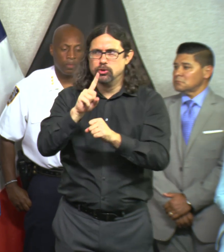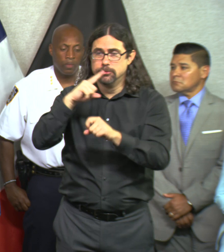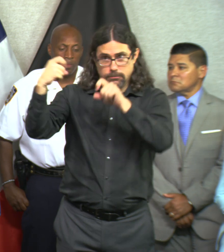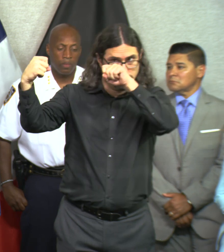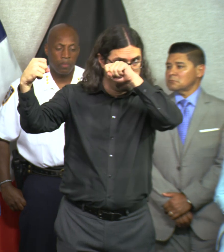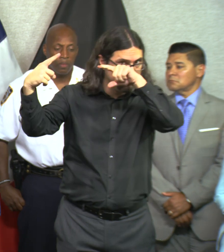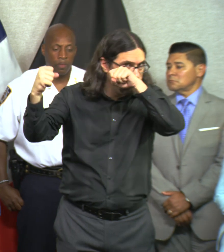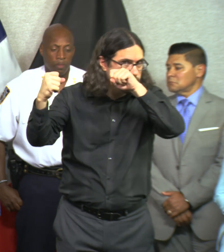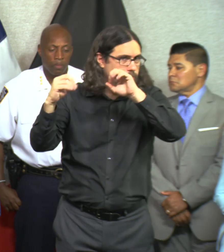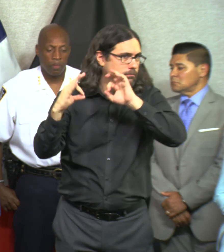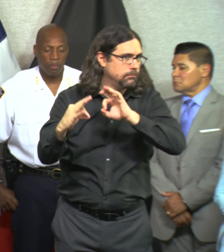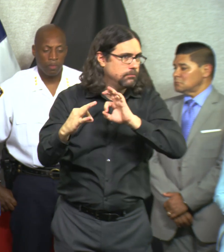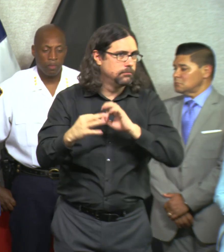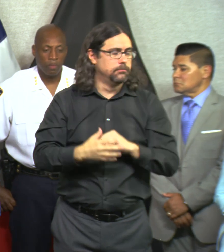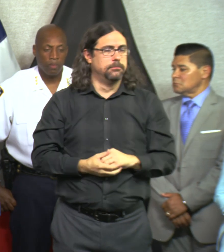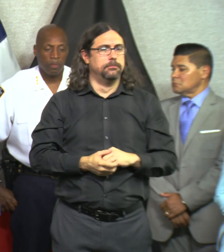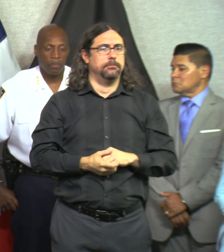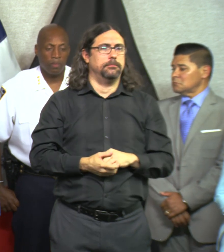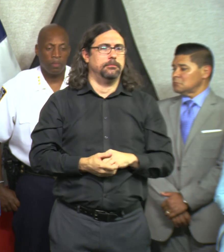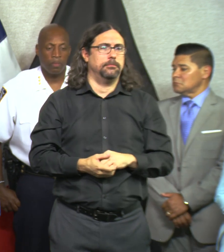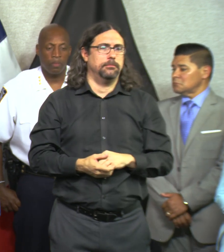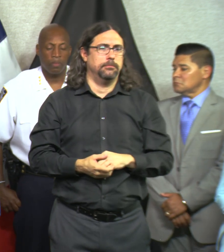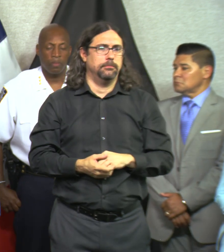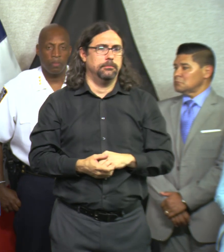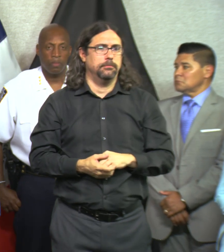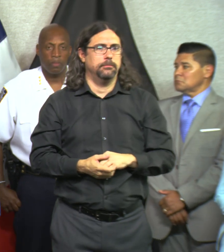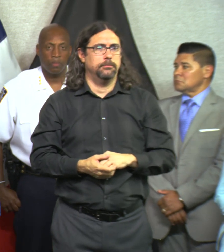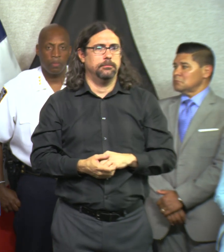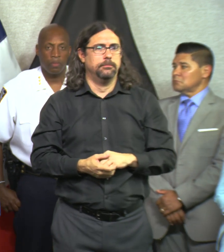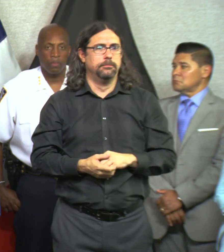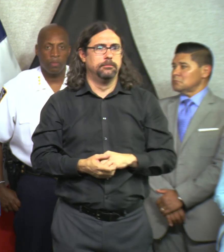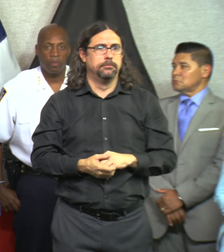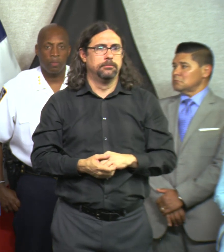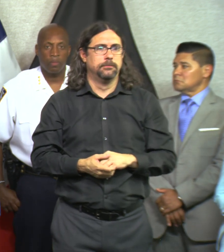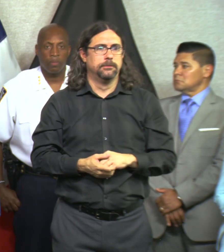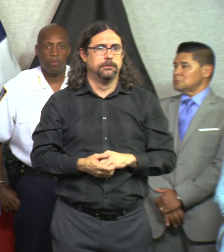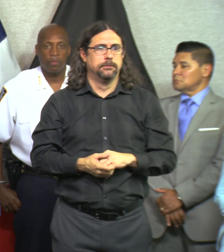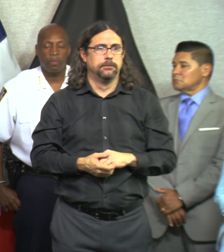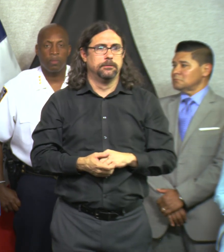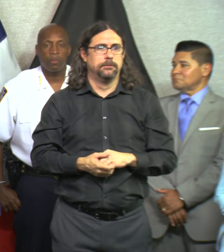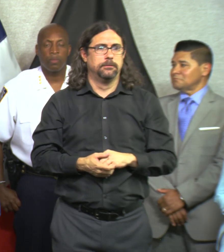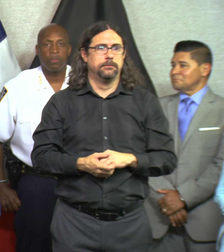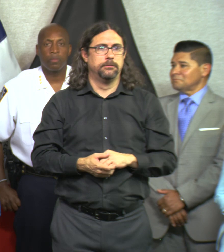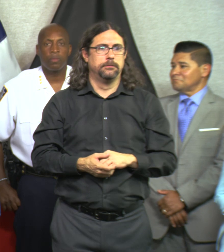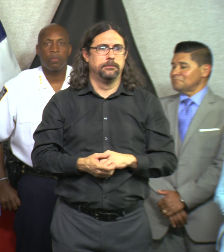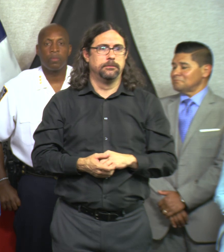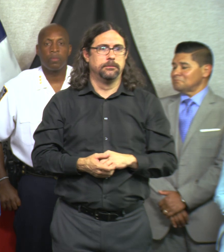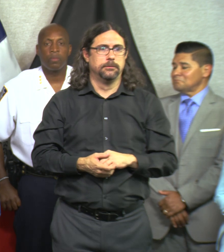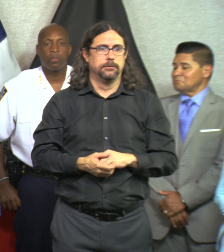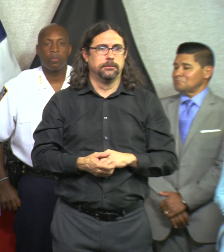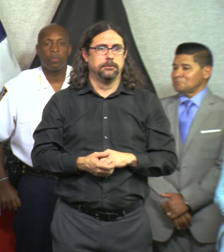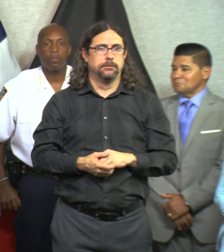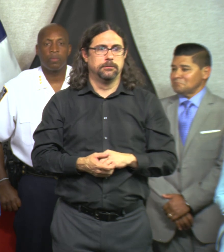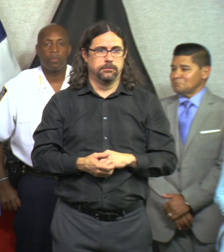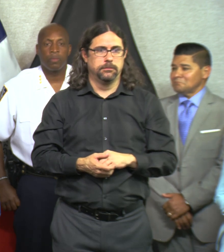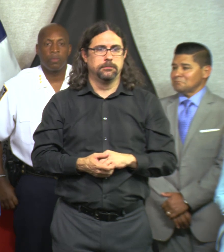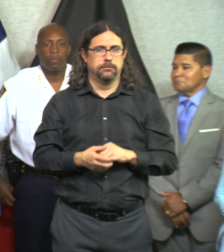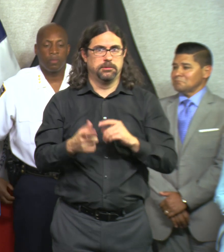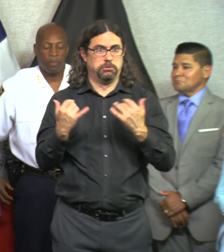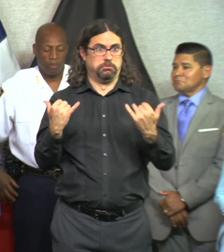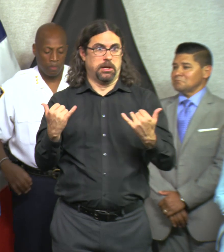did open today at 11 a.m. It will be open through the weekend with representatives from different city agencies to